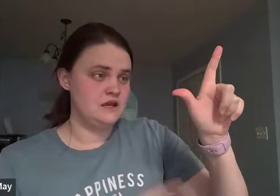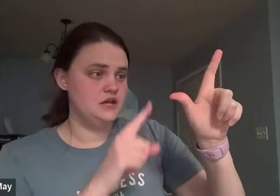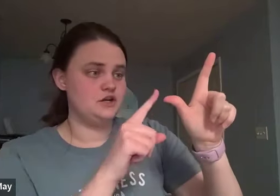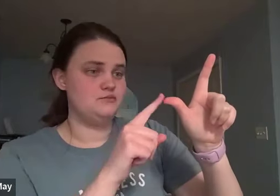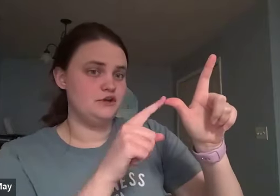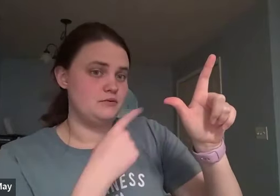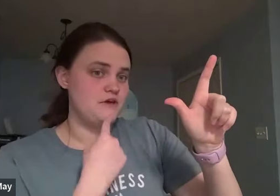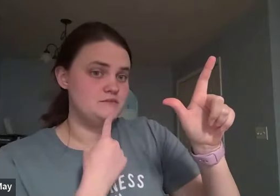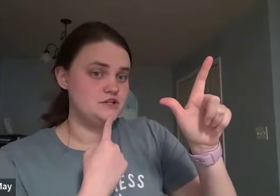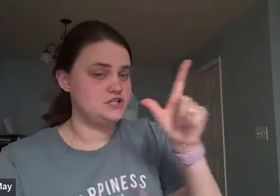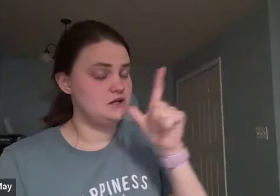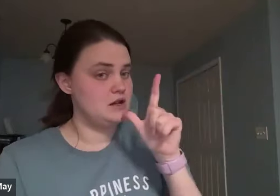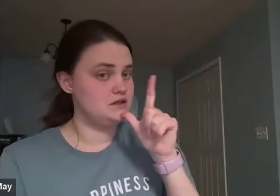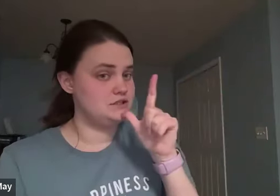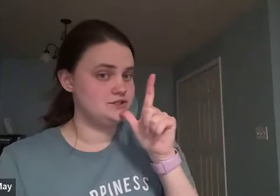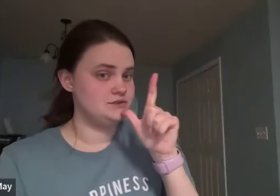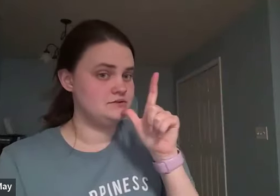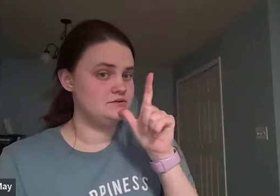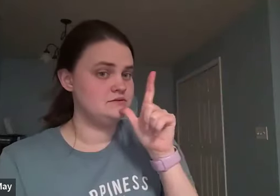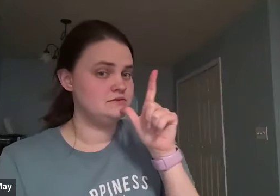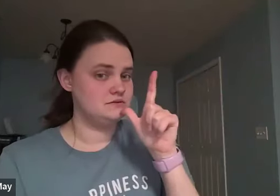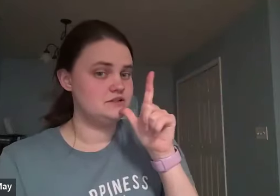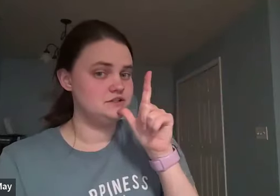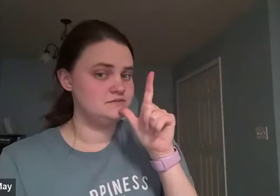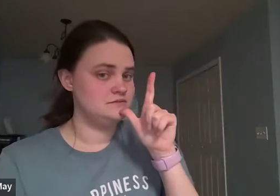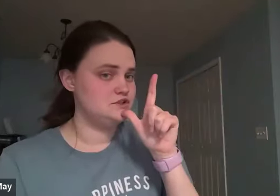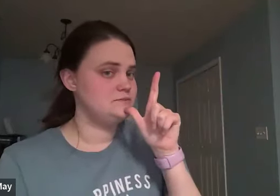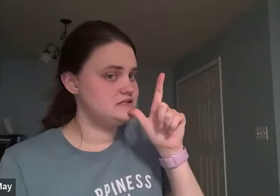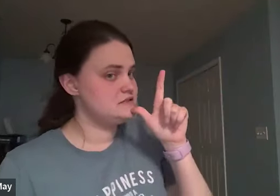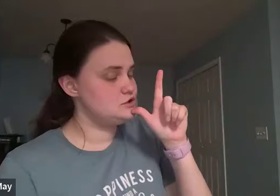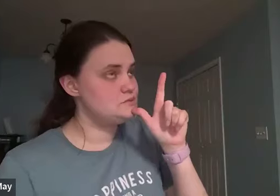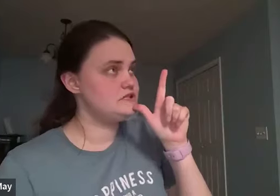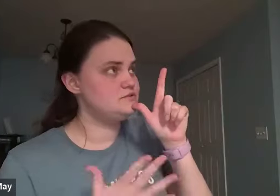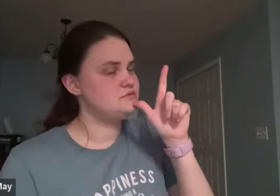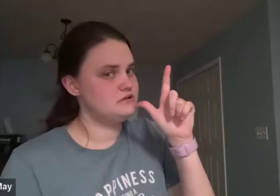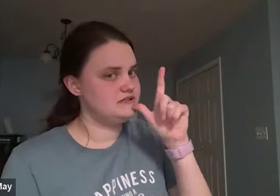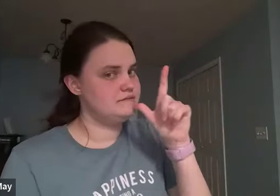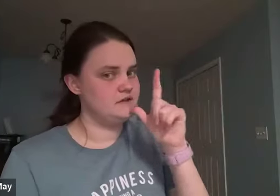and you're going to bring your thumb to your chin. Lunch. Super simple, super easy. Lunch.